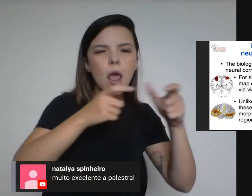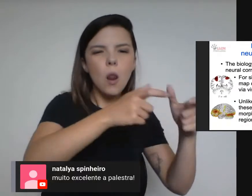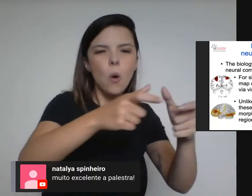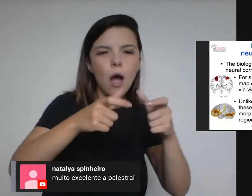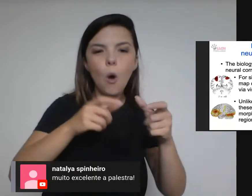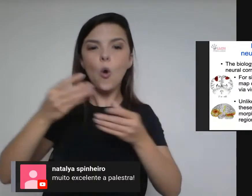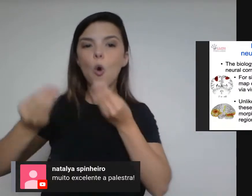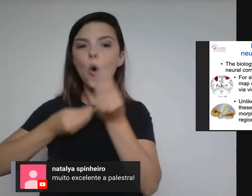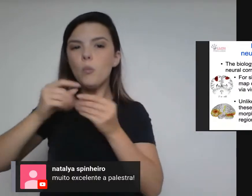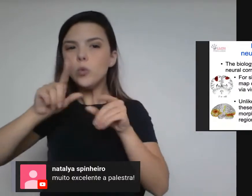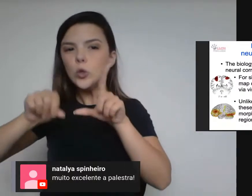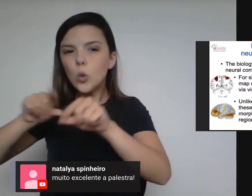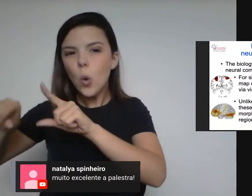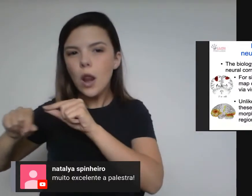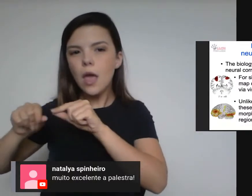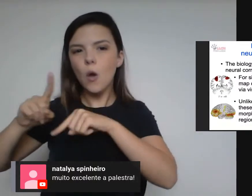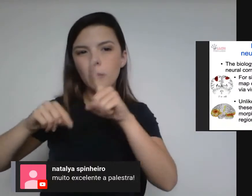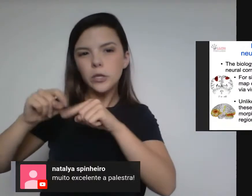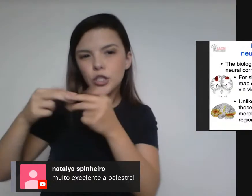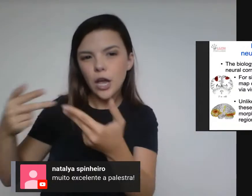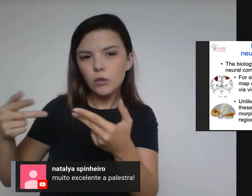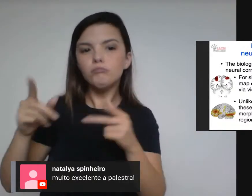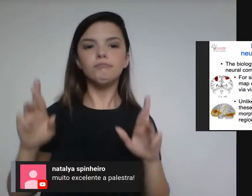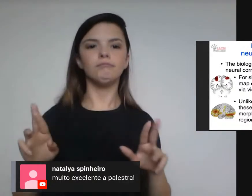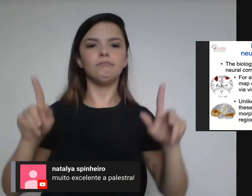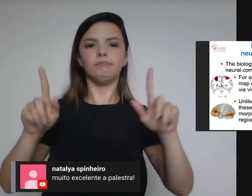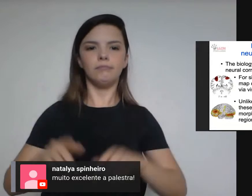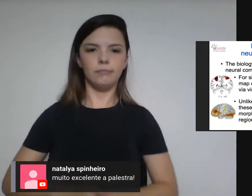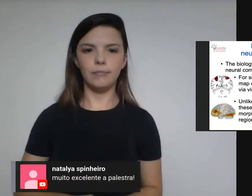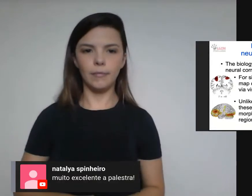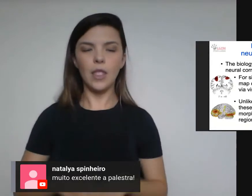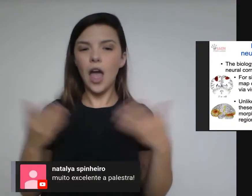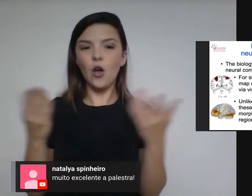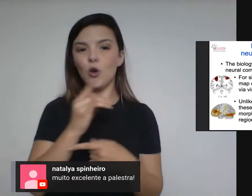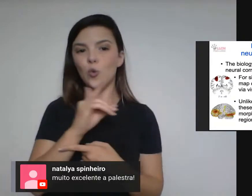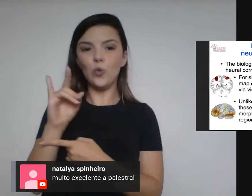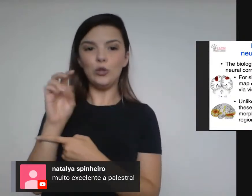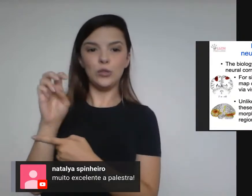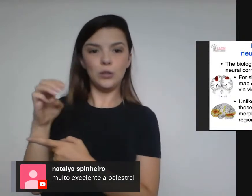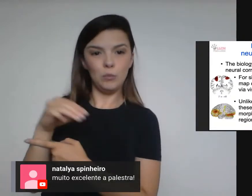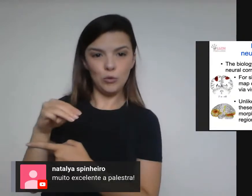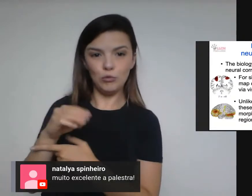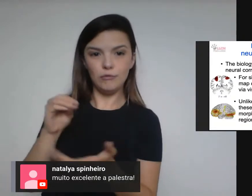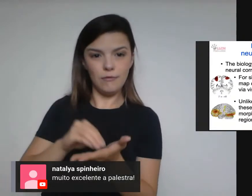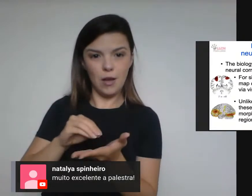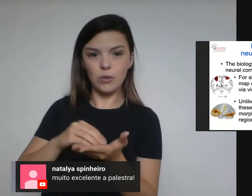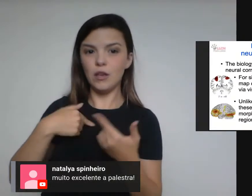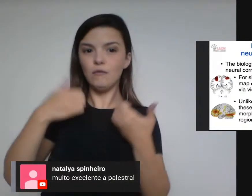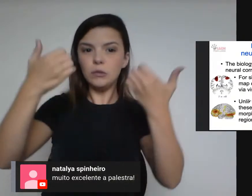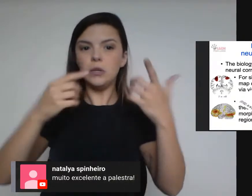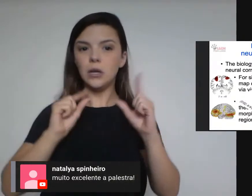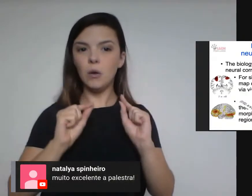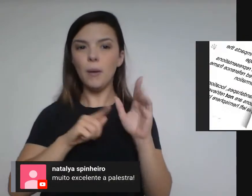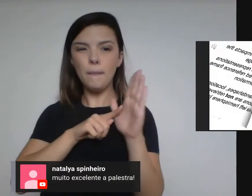Okay, so in the last 5 minutes, I'm going to talk about one last study